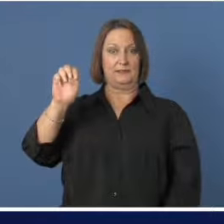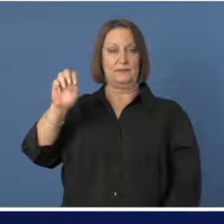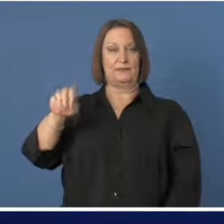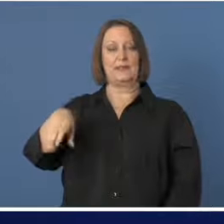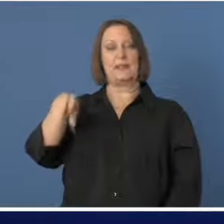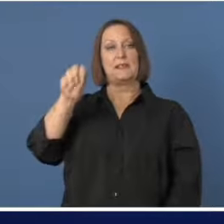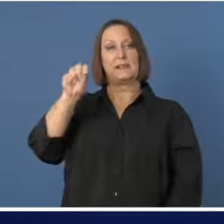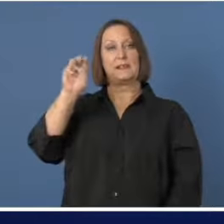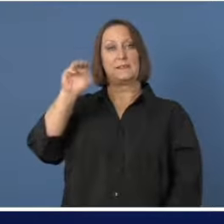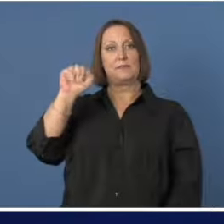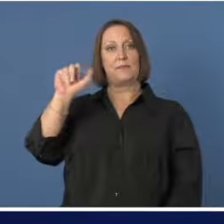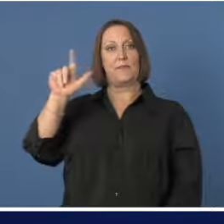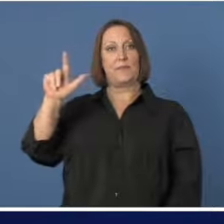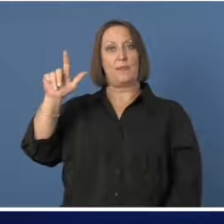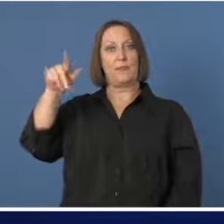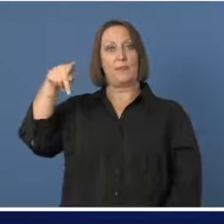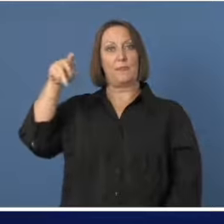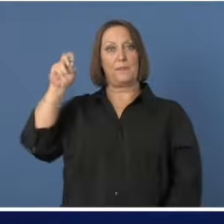plague,